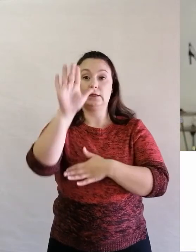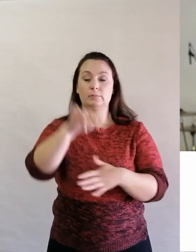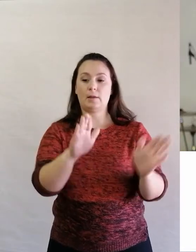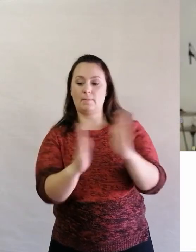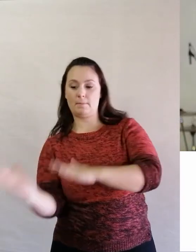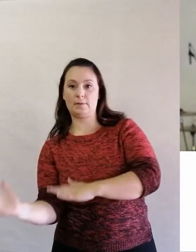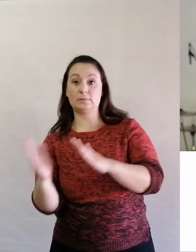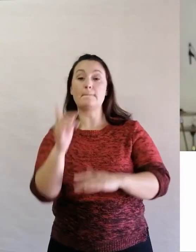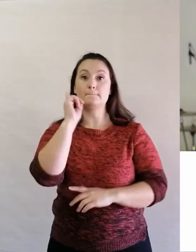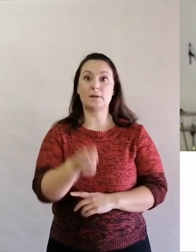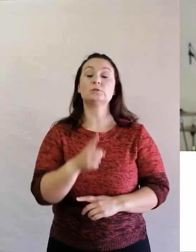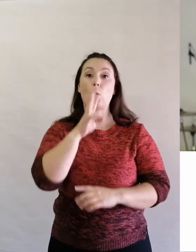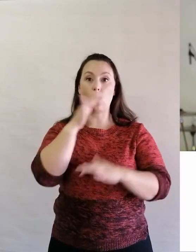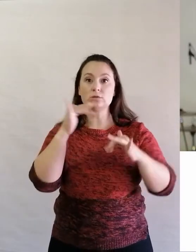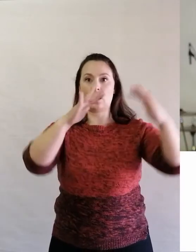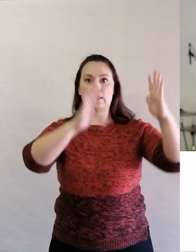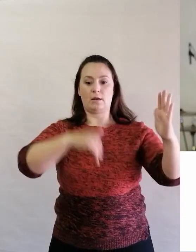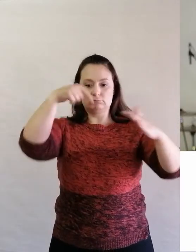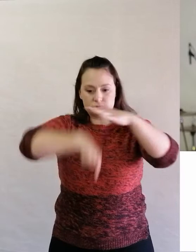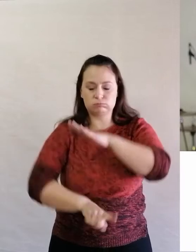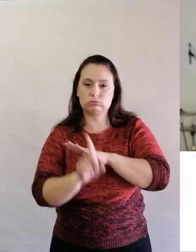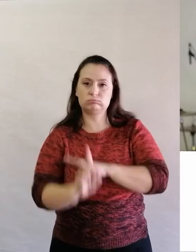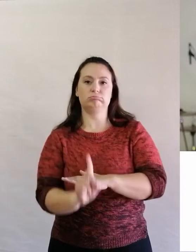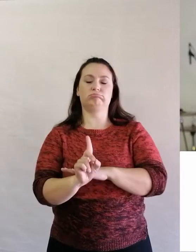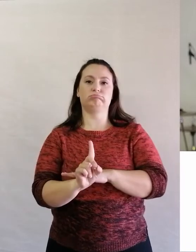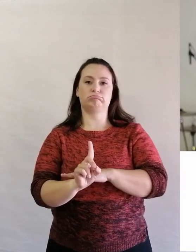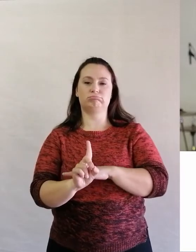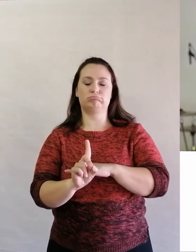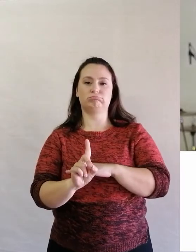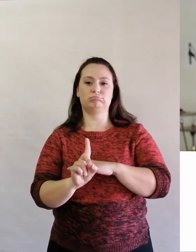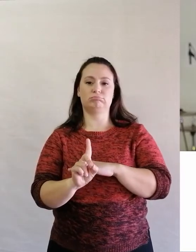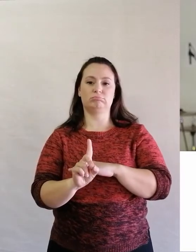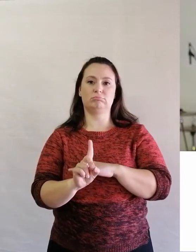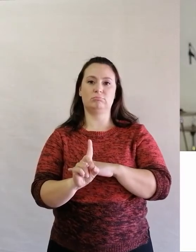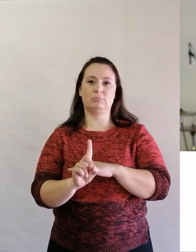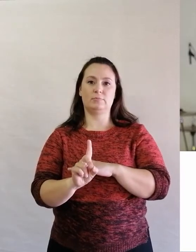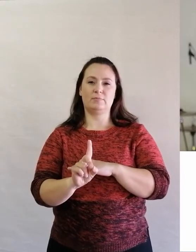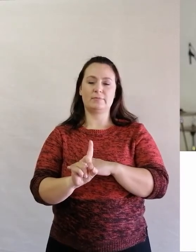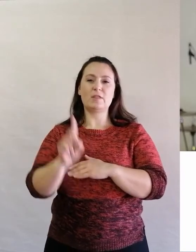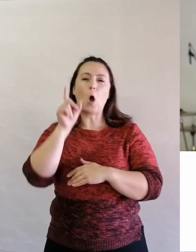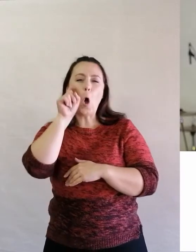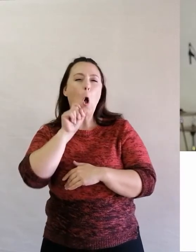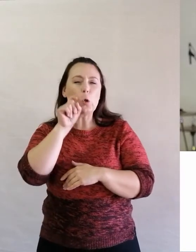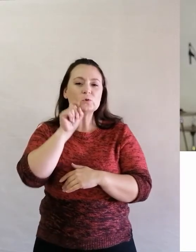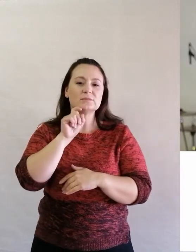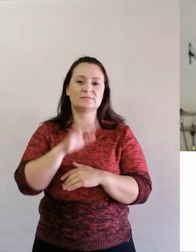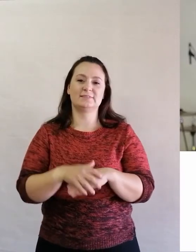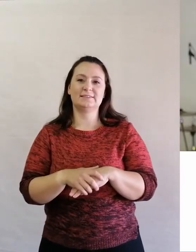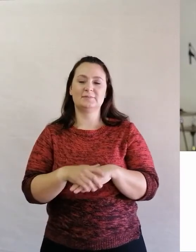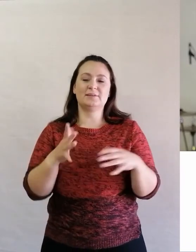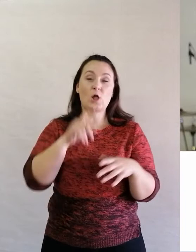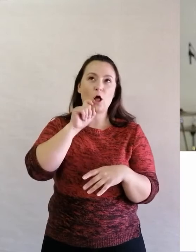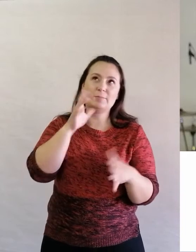I need to get in that water and I need to be baptized. I remember standing in the water and the kind of old preacher, I say old, he was about